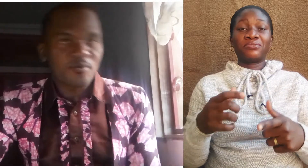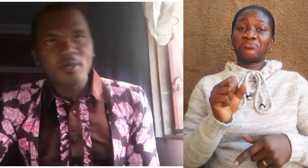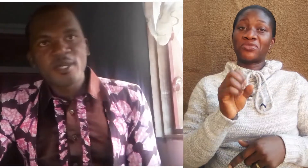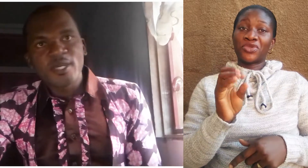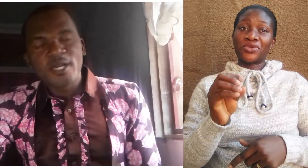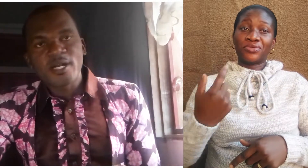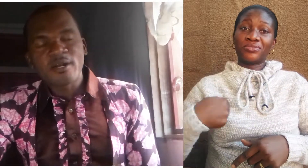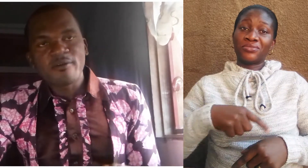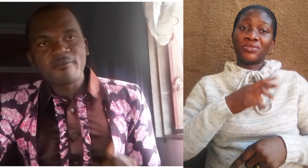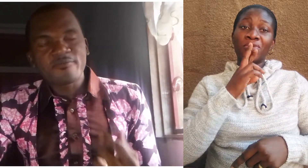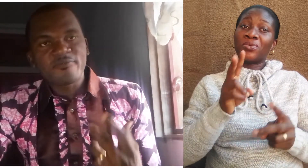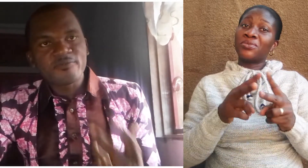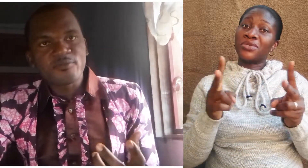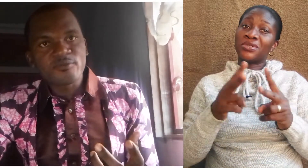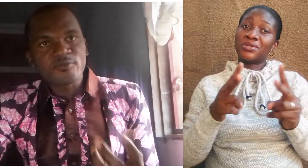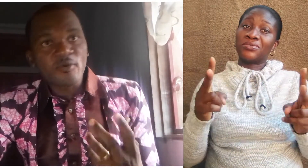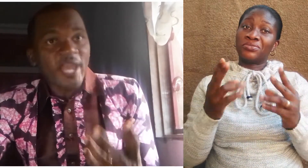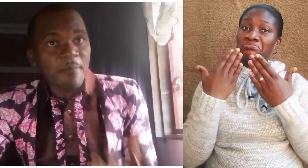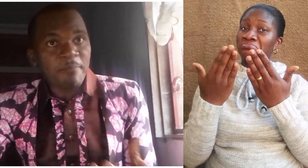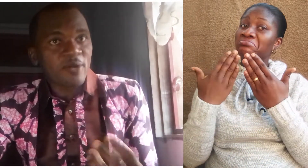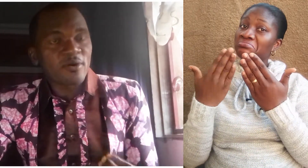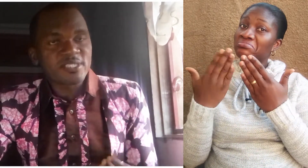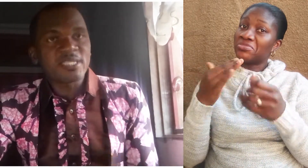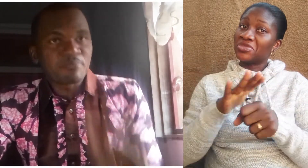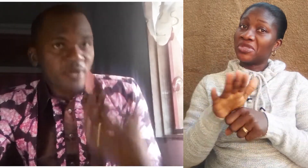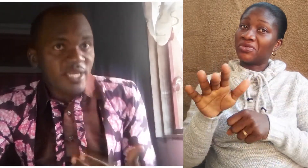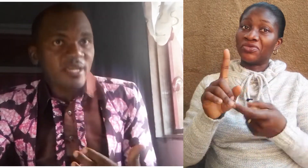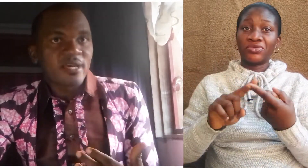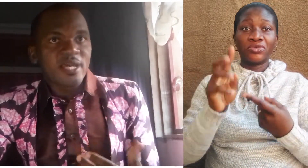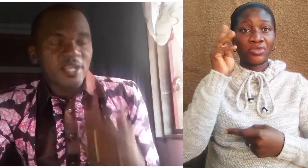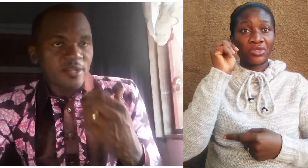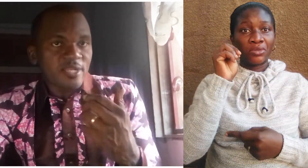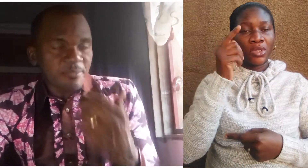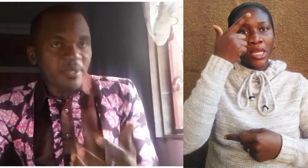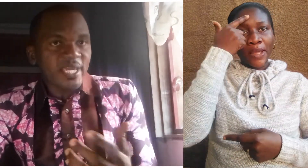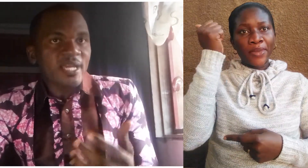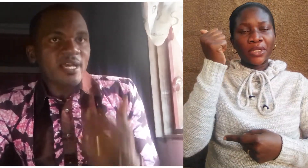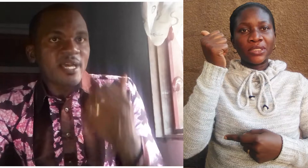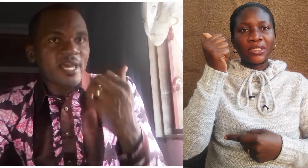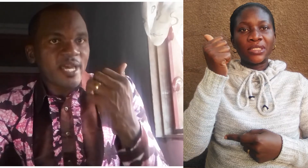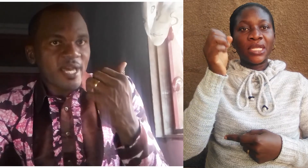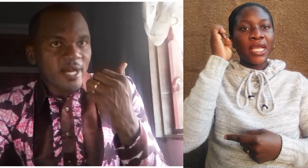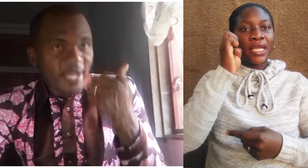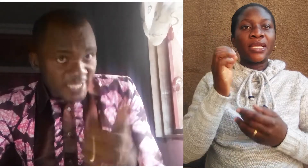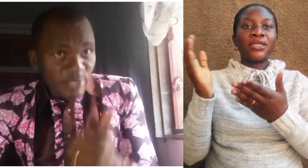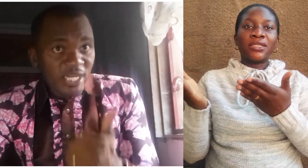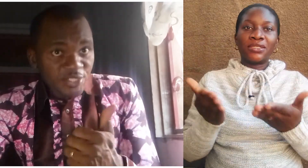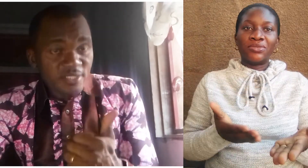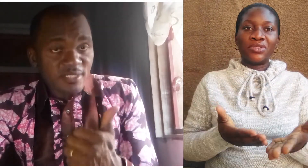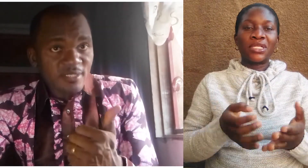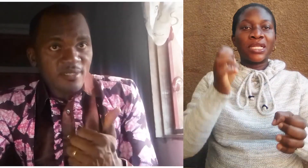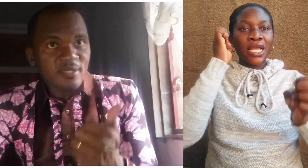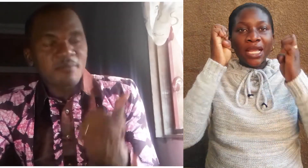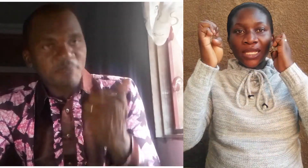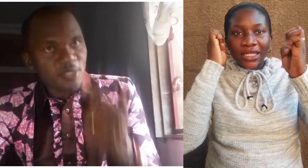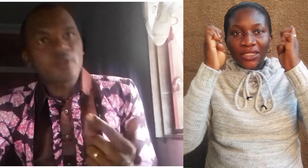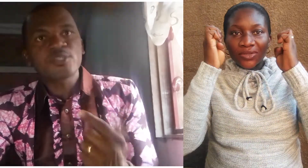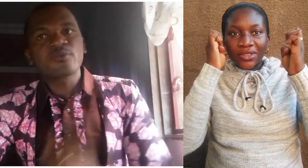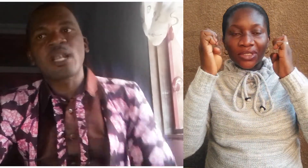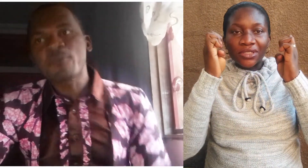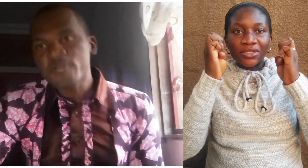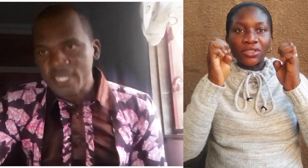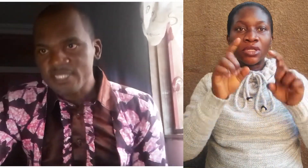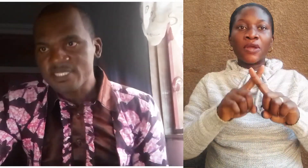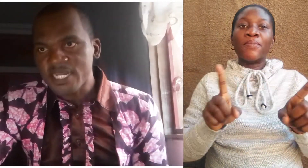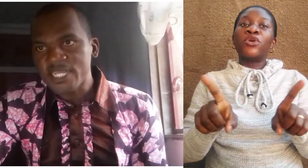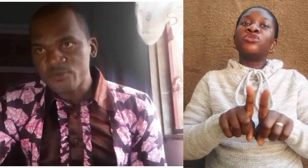grateful uh, to him because he bring education, but